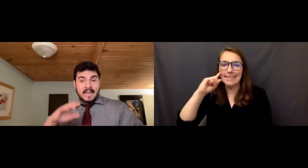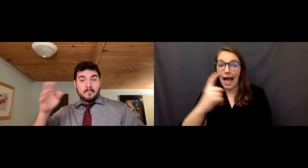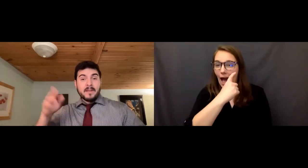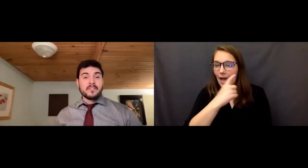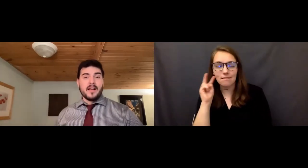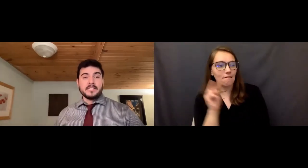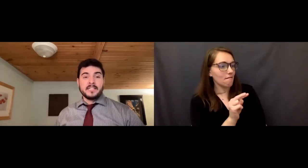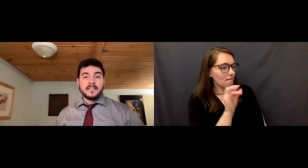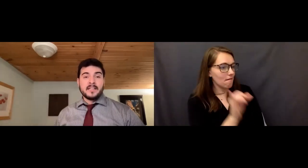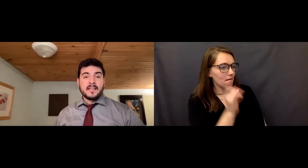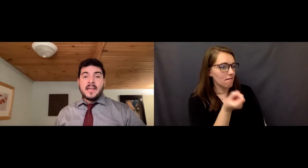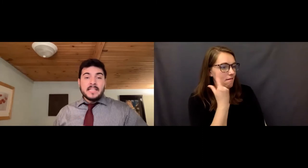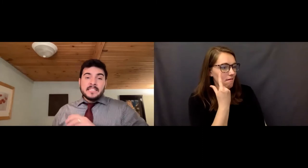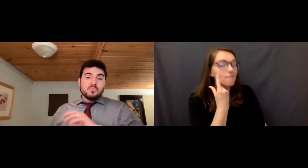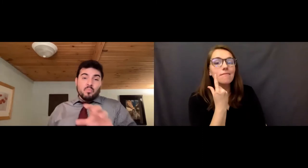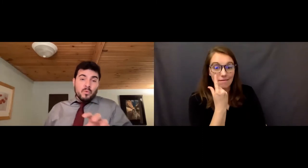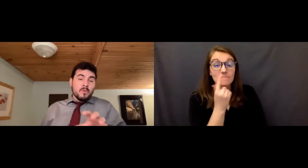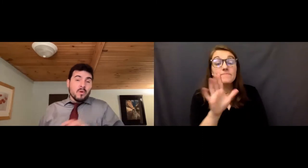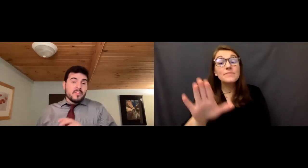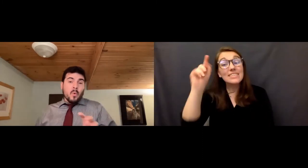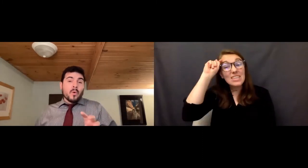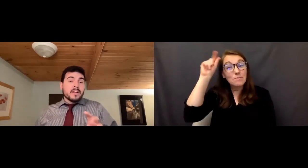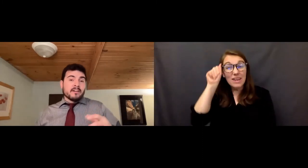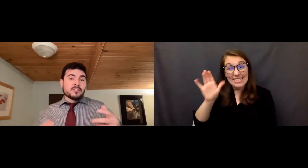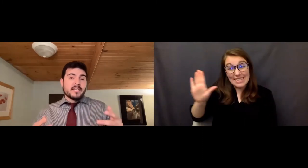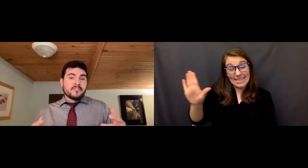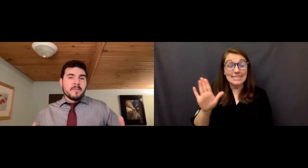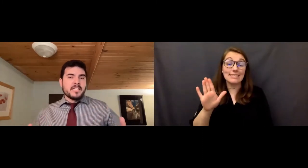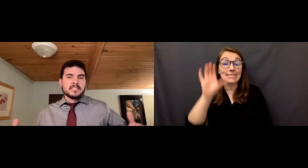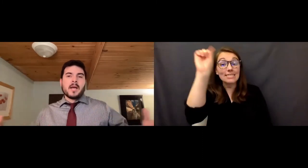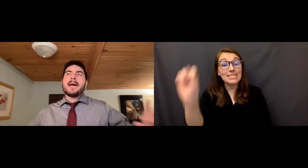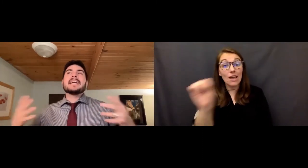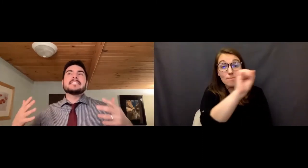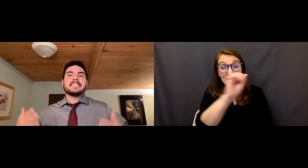Aquinas' sacramental theology, this would be one of the ordinary